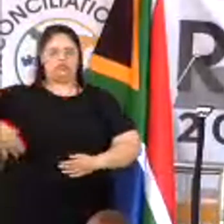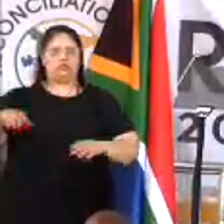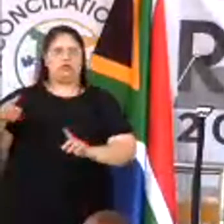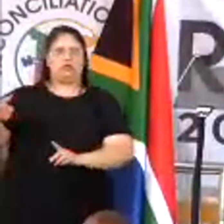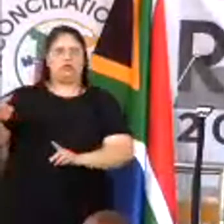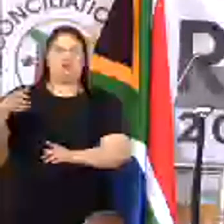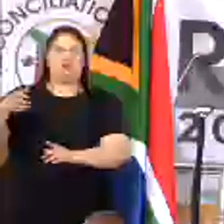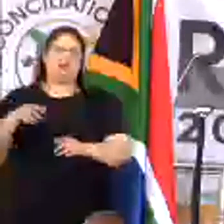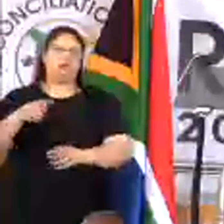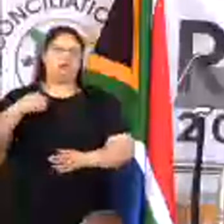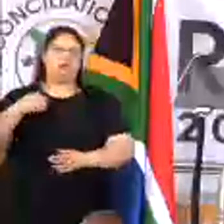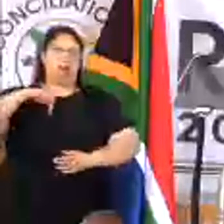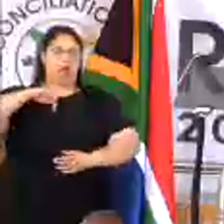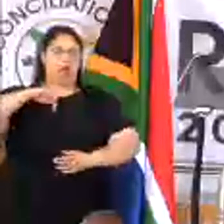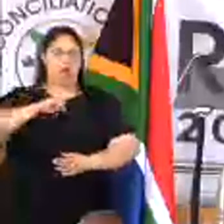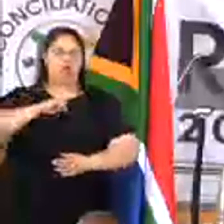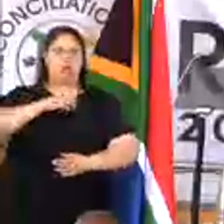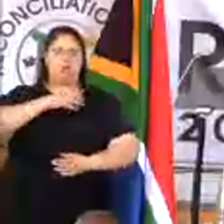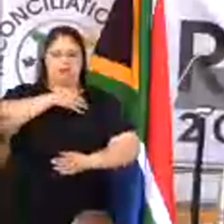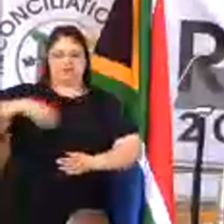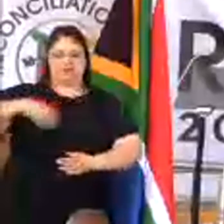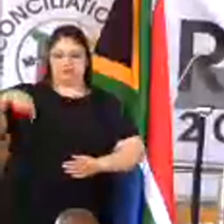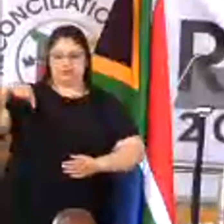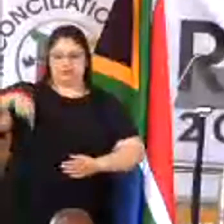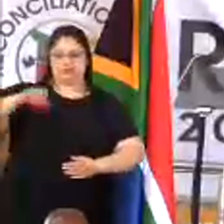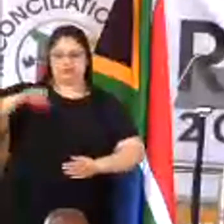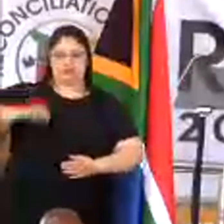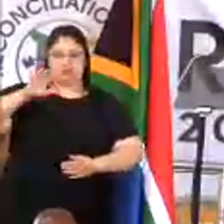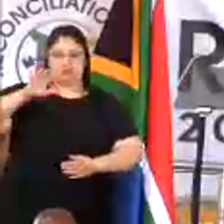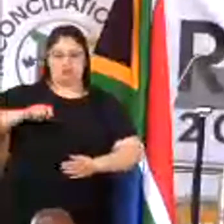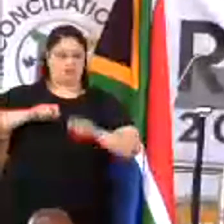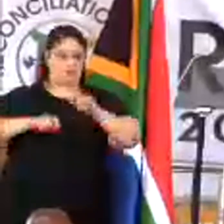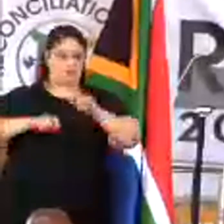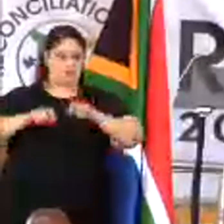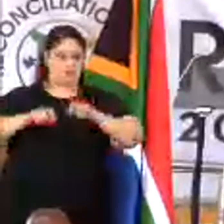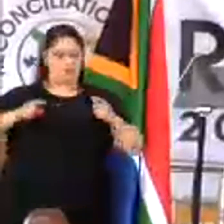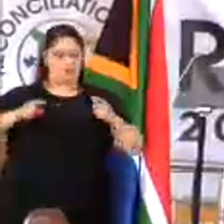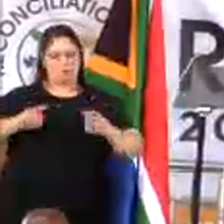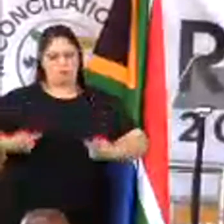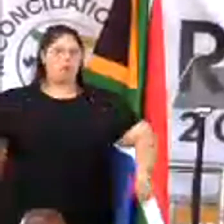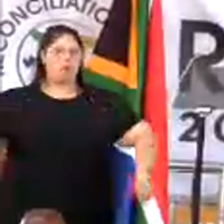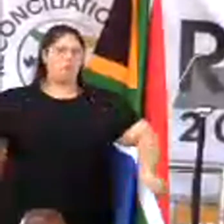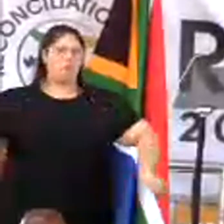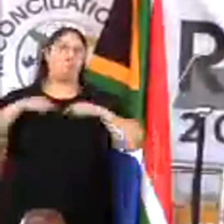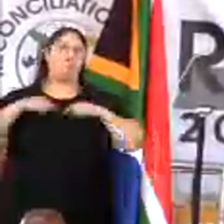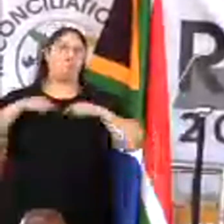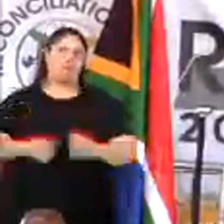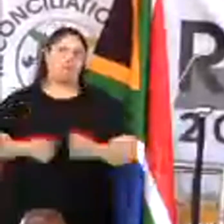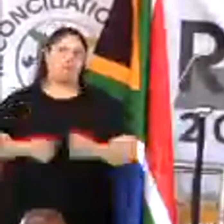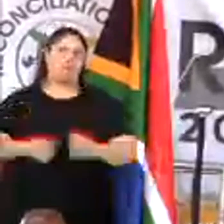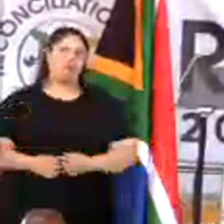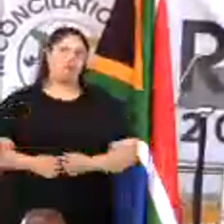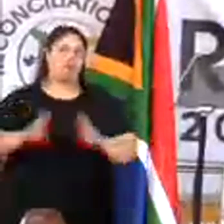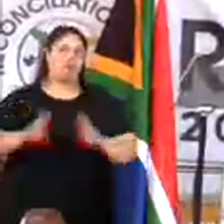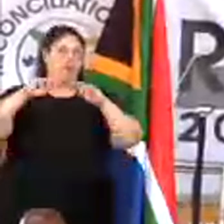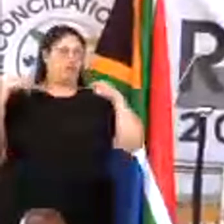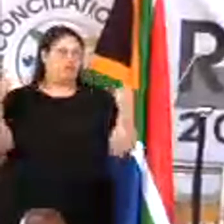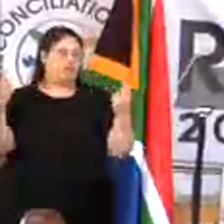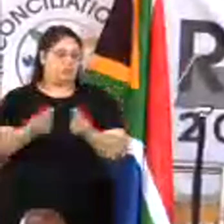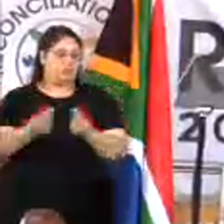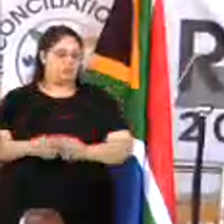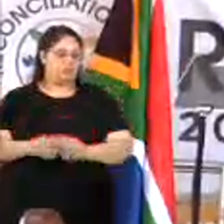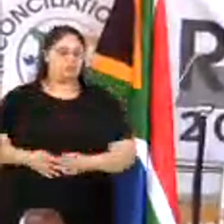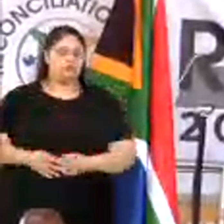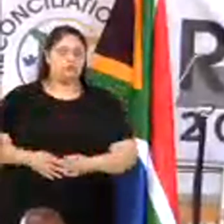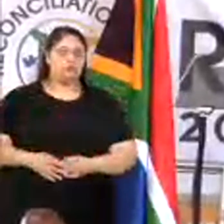Now, it is our presidency as South Africans, all of us as a nation,